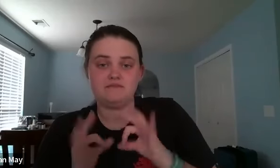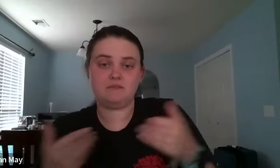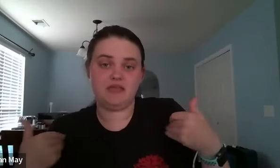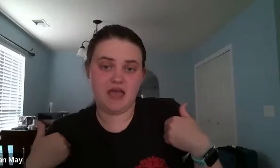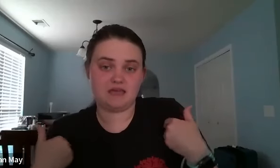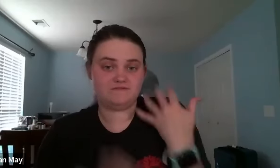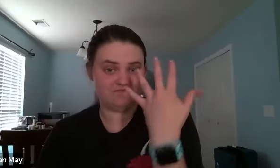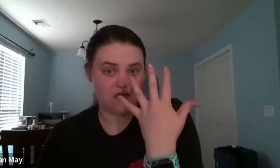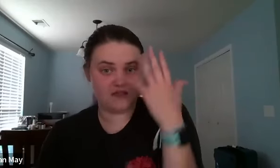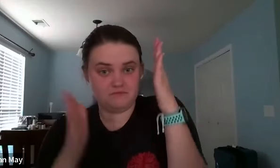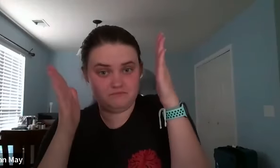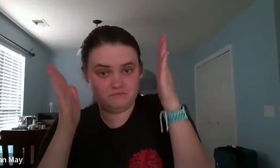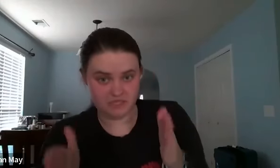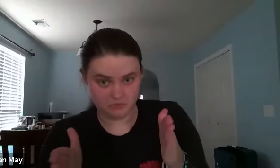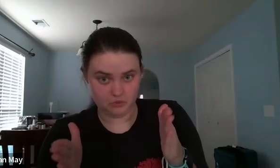family has 5 people.